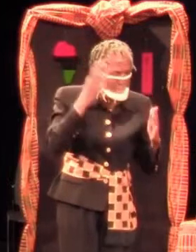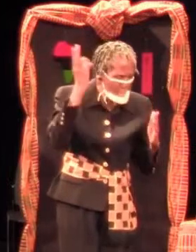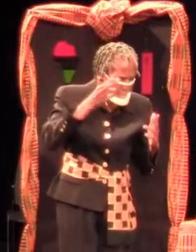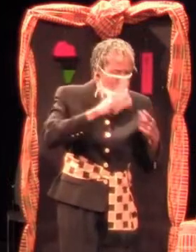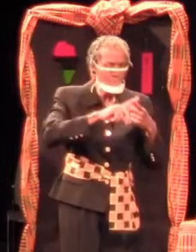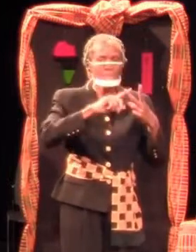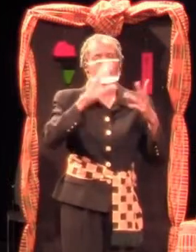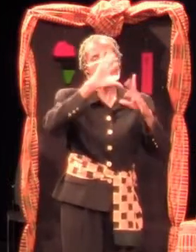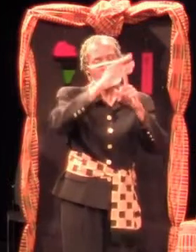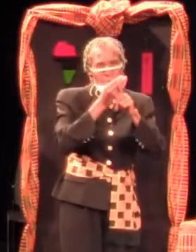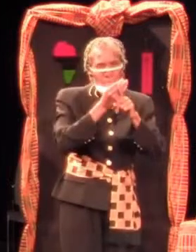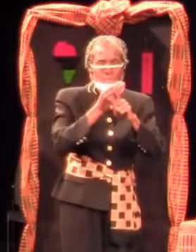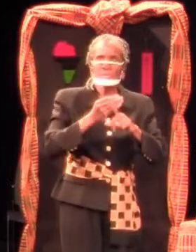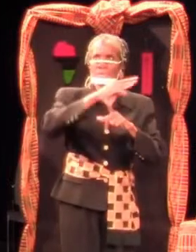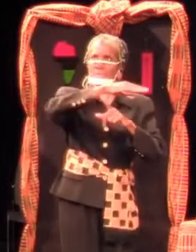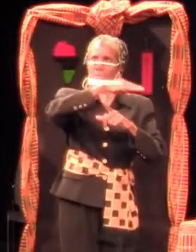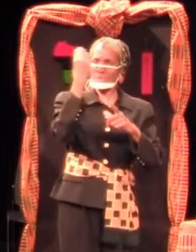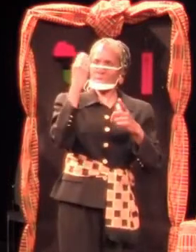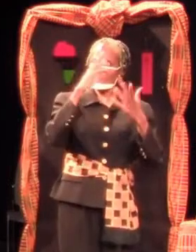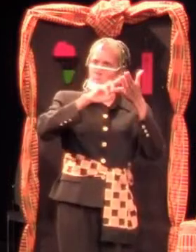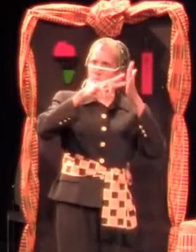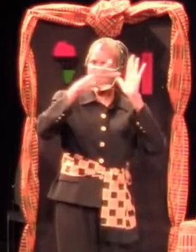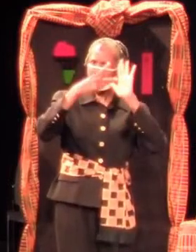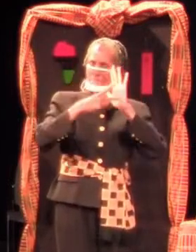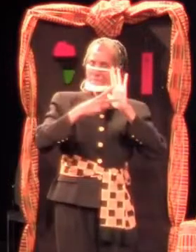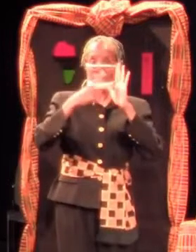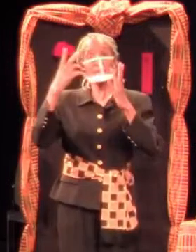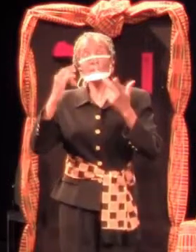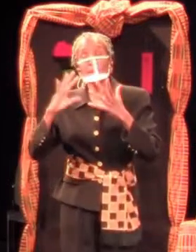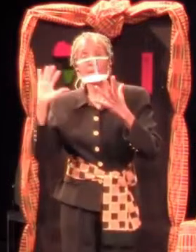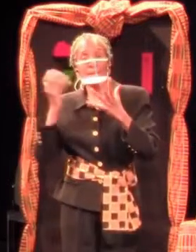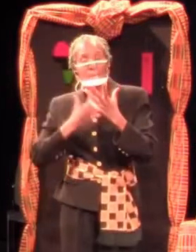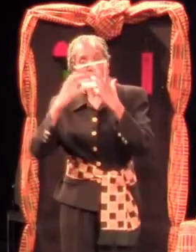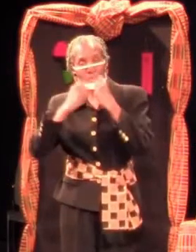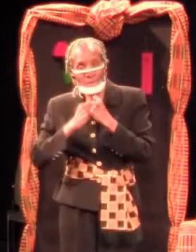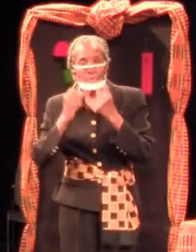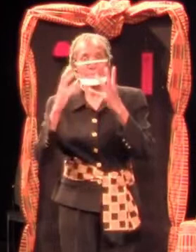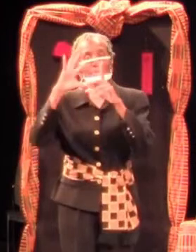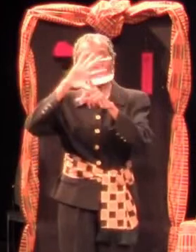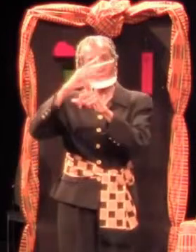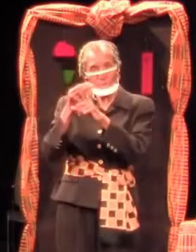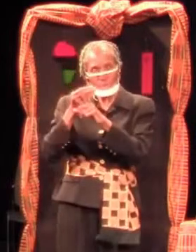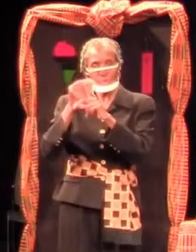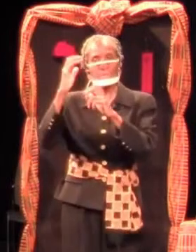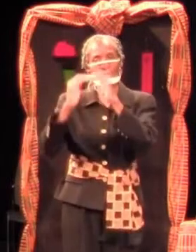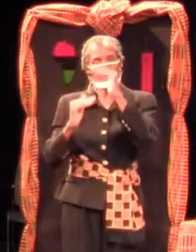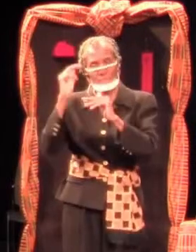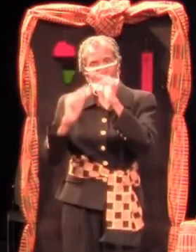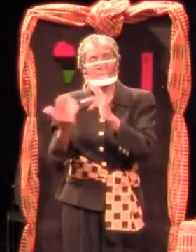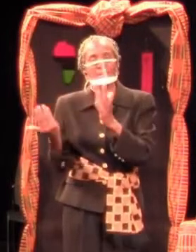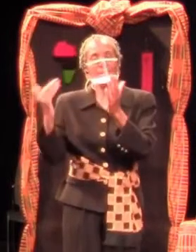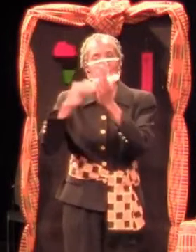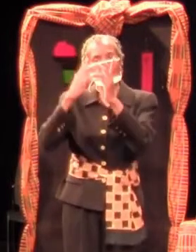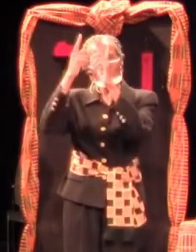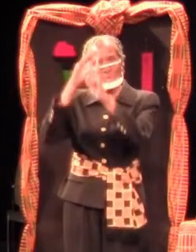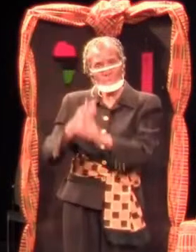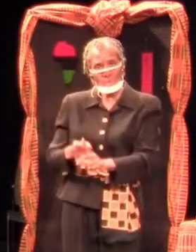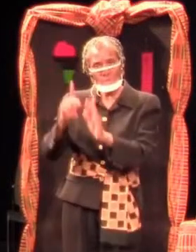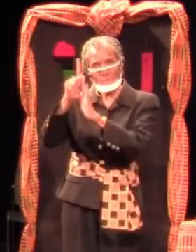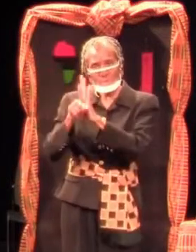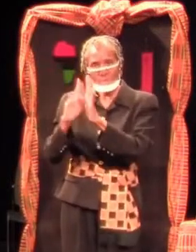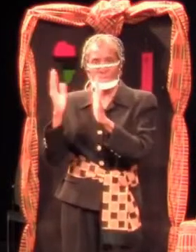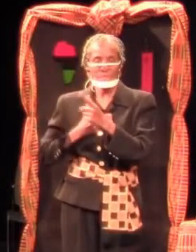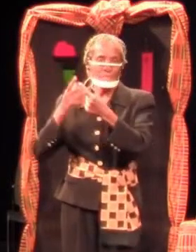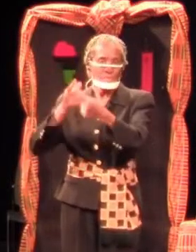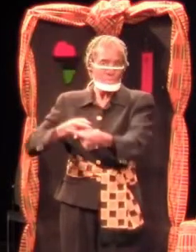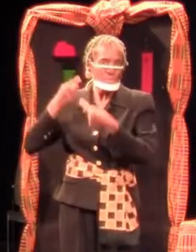history and culture, redefinition of our values and our culture, and the restructuring of the goals and purpose of